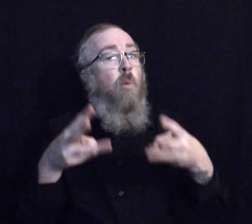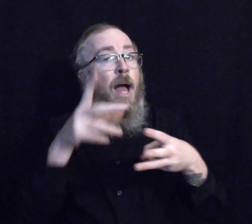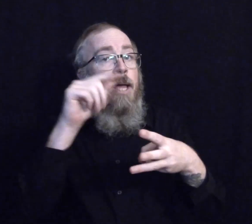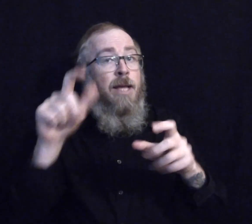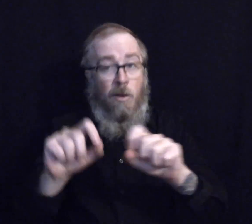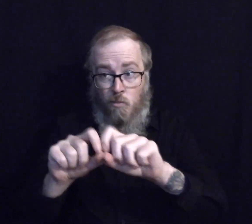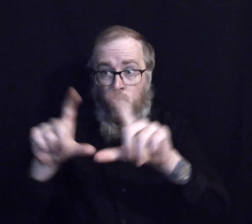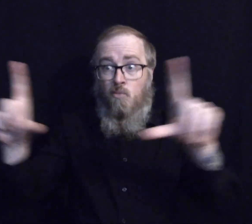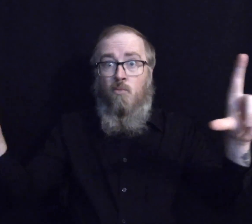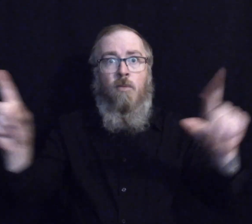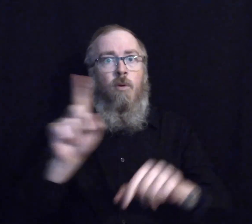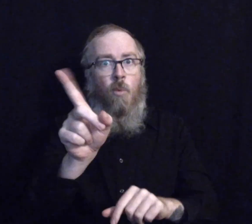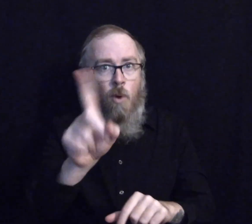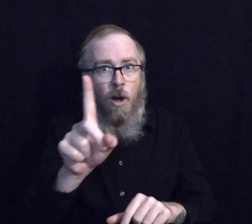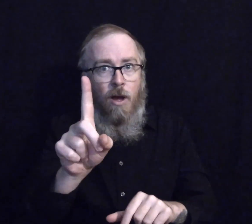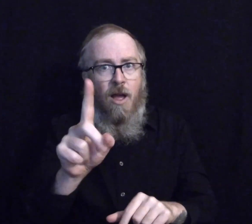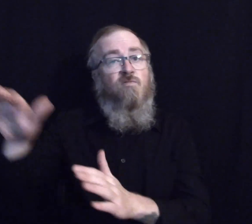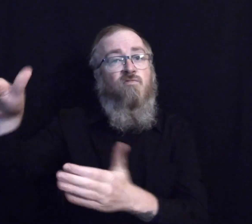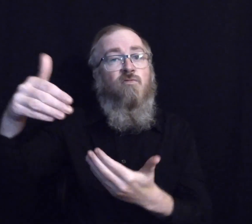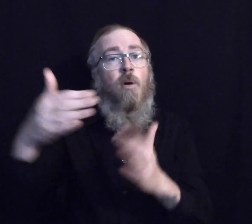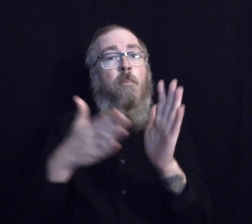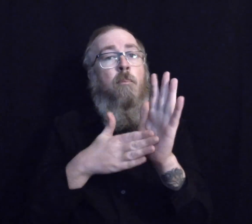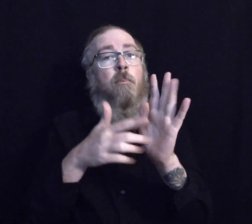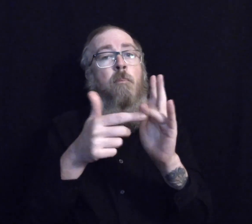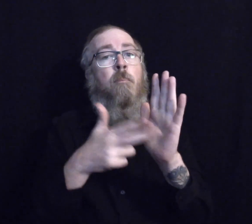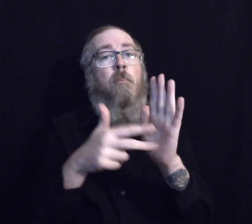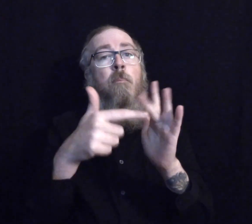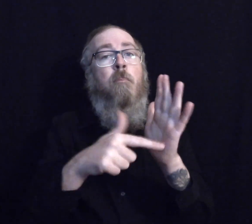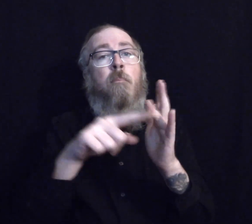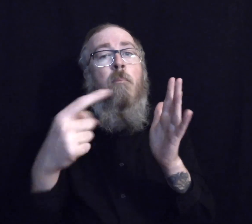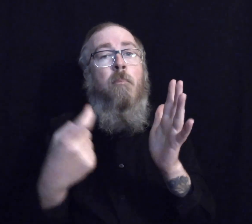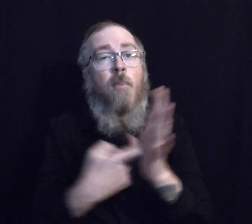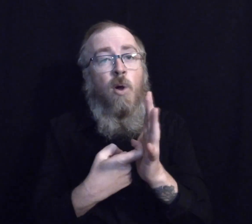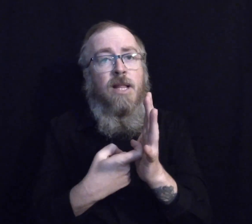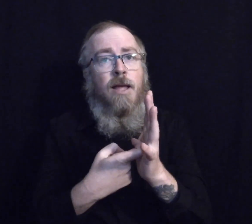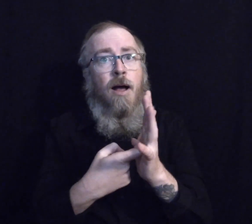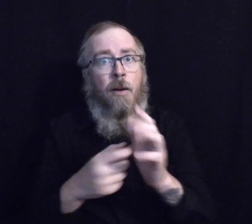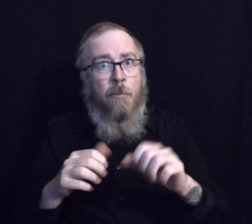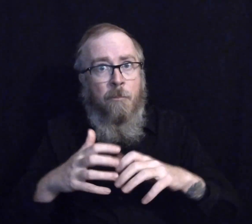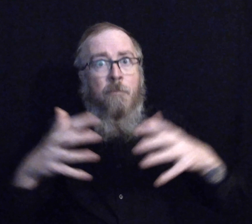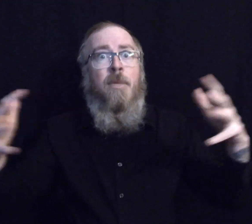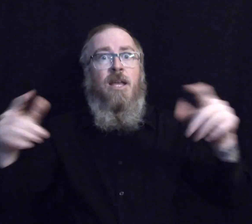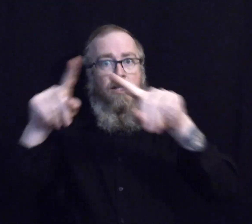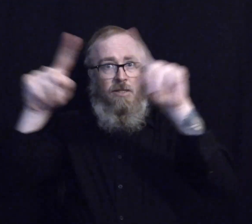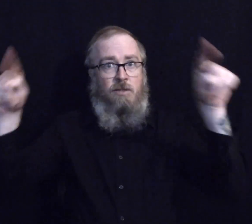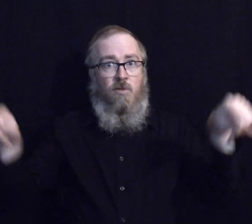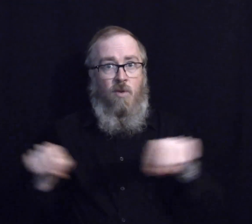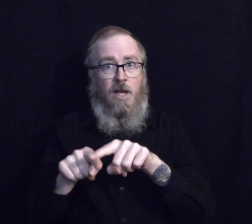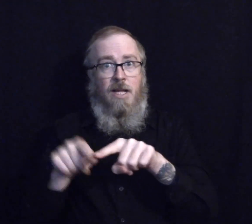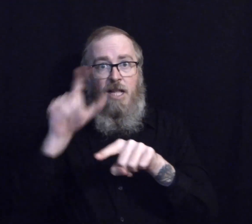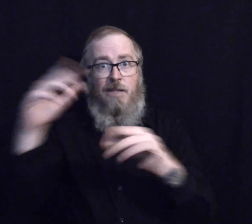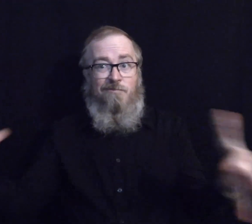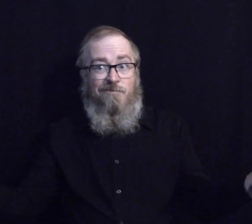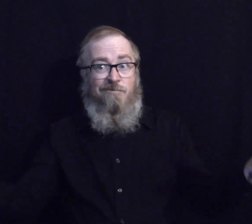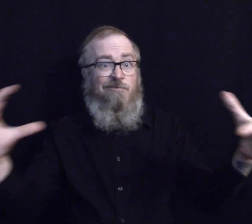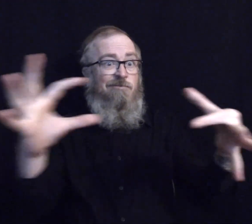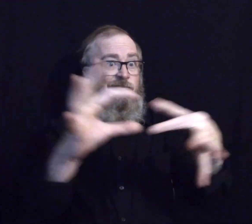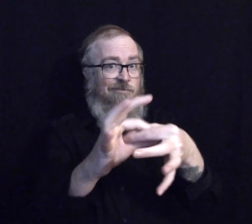is small. Another option for magnifying the image is to use a second monitor and connect it to the computer through